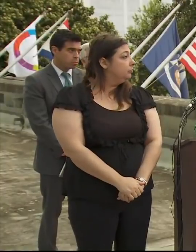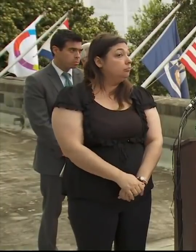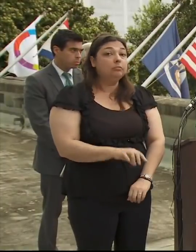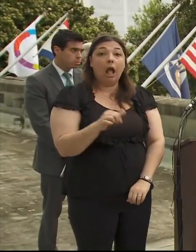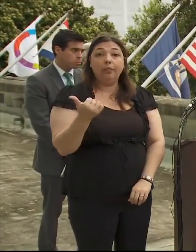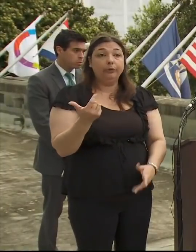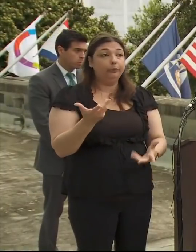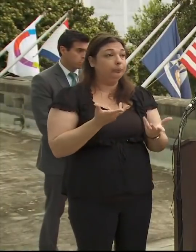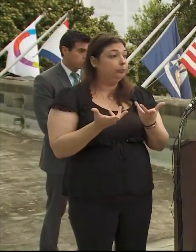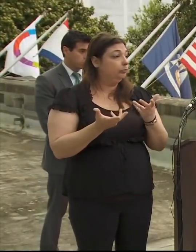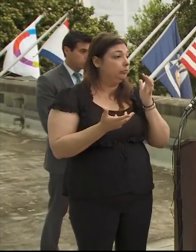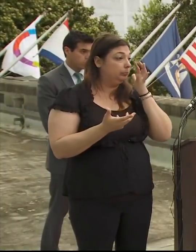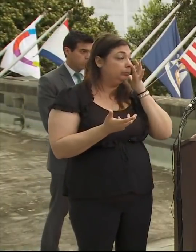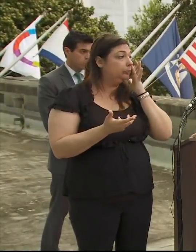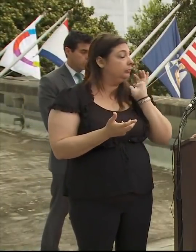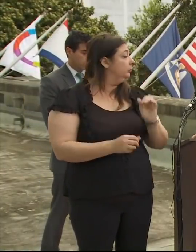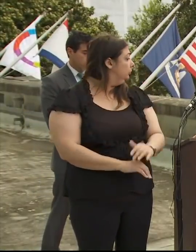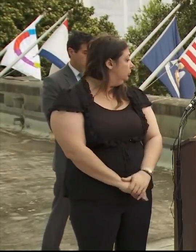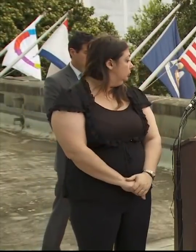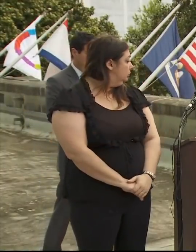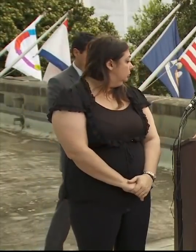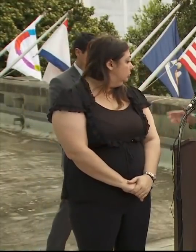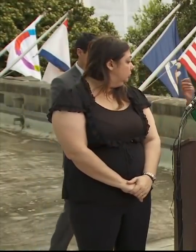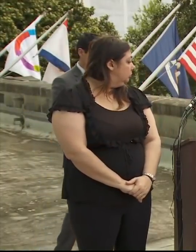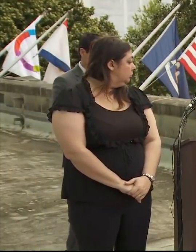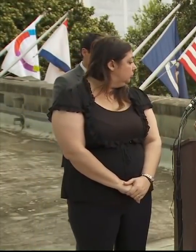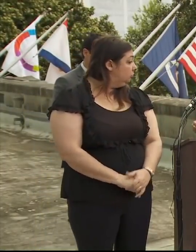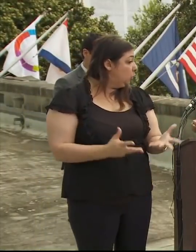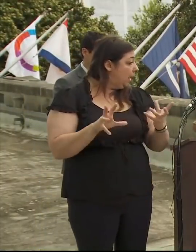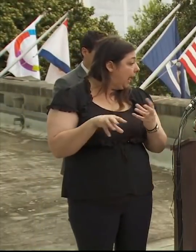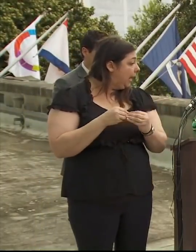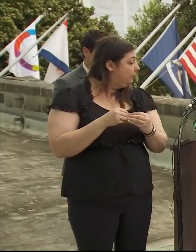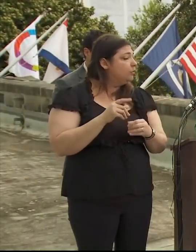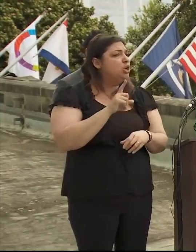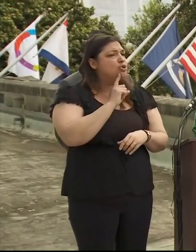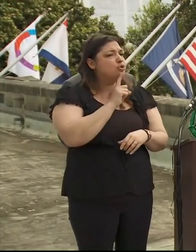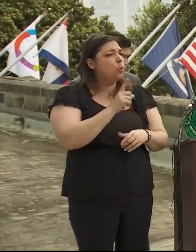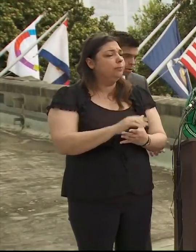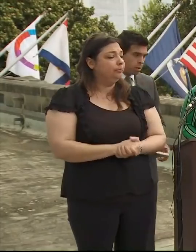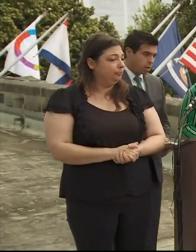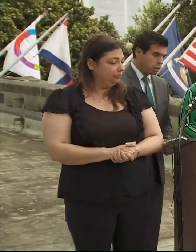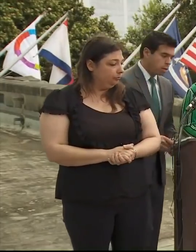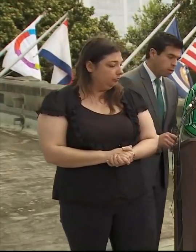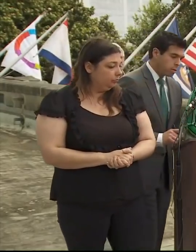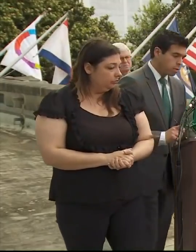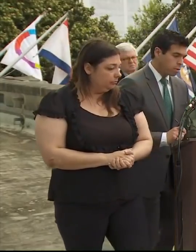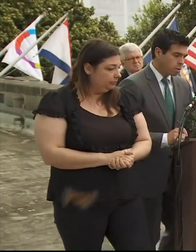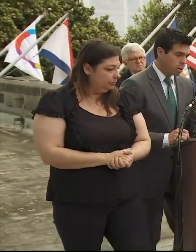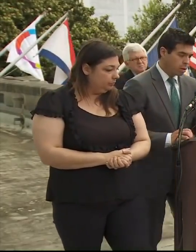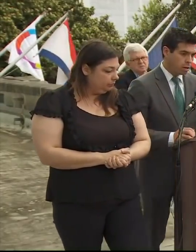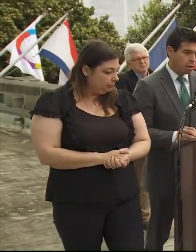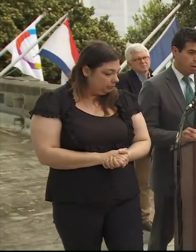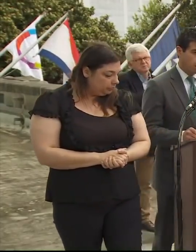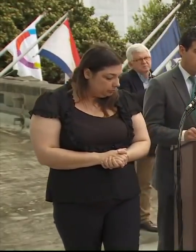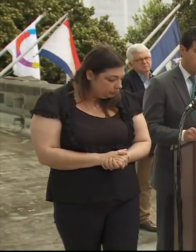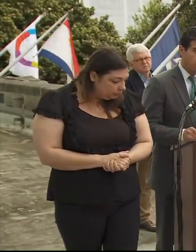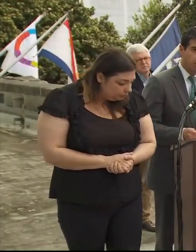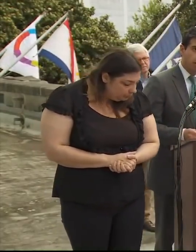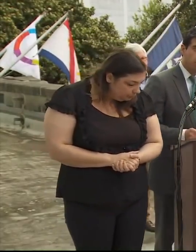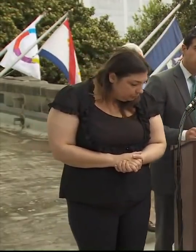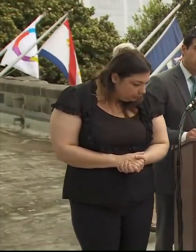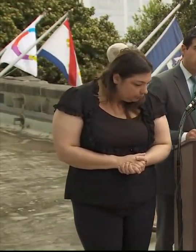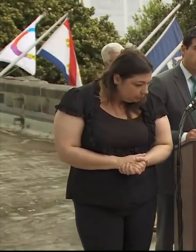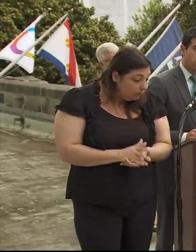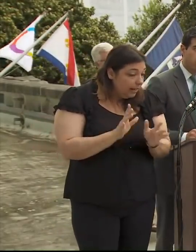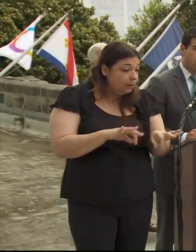Any other things I need to clarify that you would add? Sure. I Come on. think what's